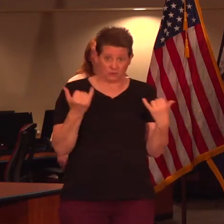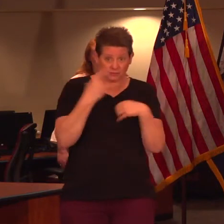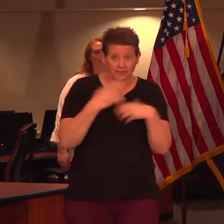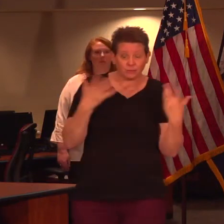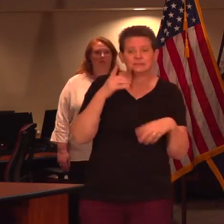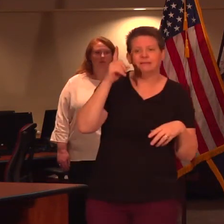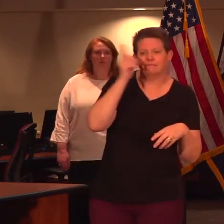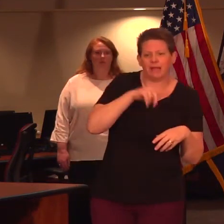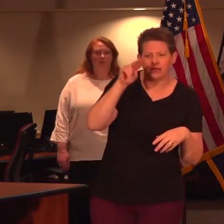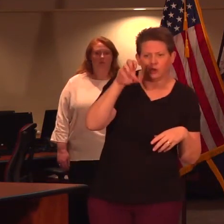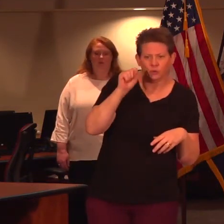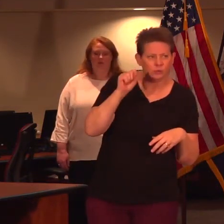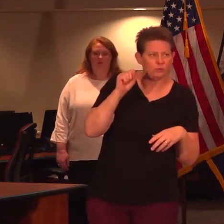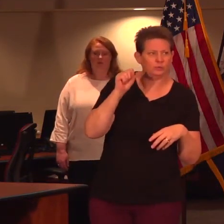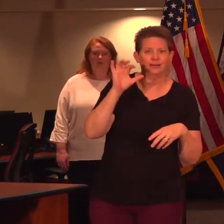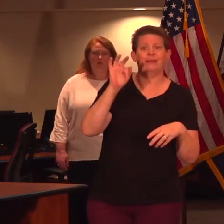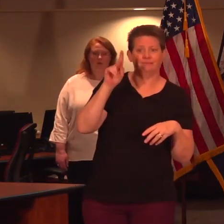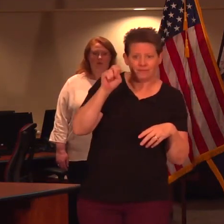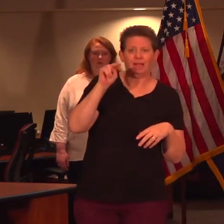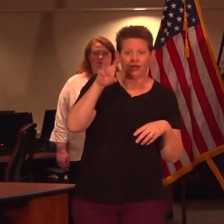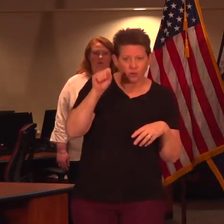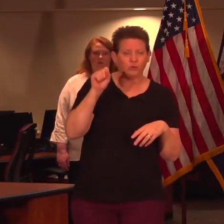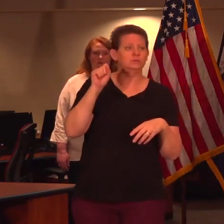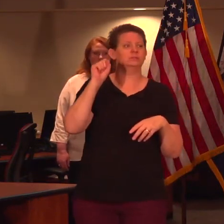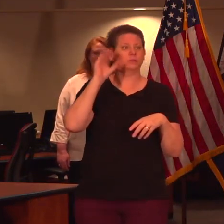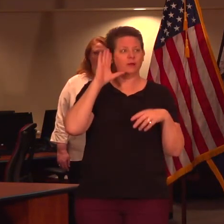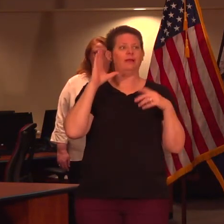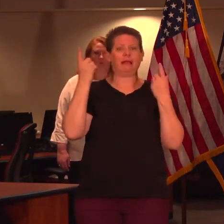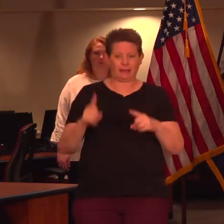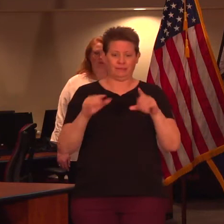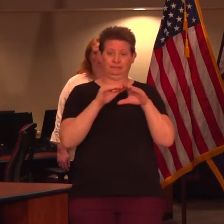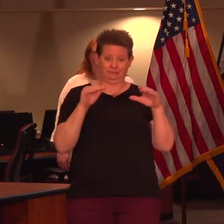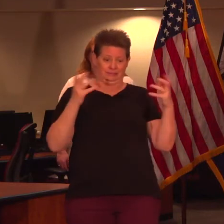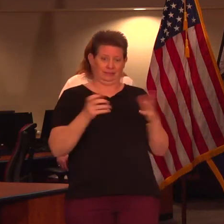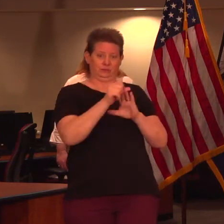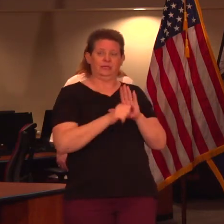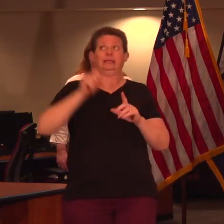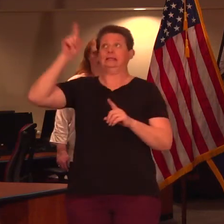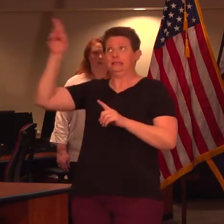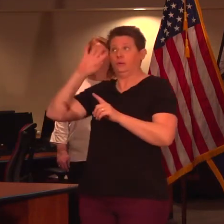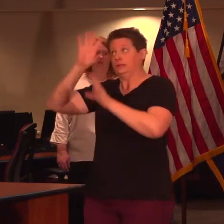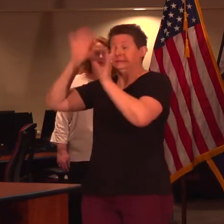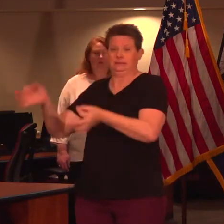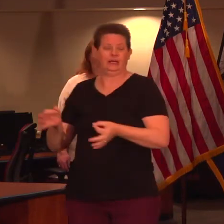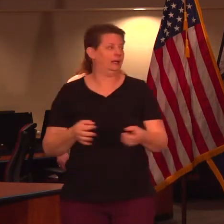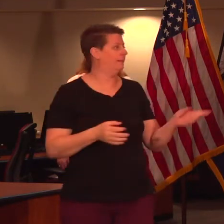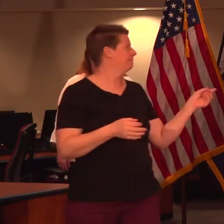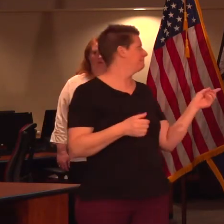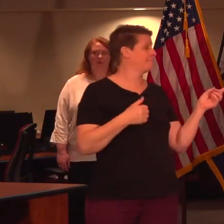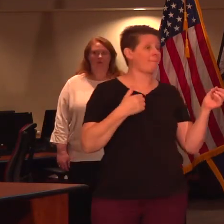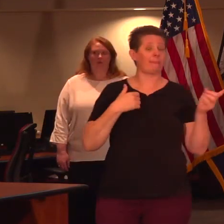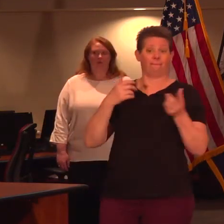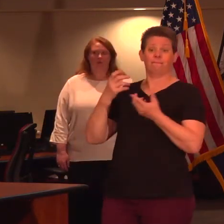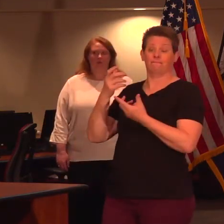news for people to be reporting that it is going to be happening just at the state level, Well, that he's going to be the one to make it happen and to decide. I count on what he has